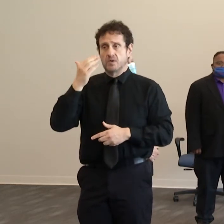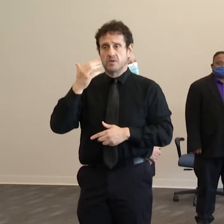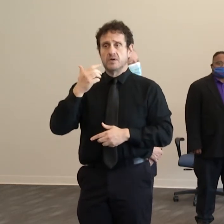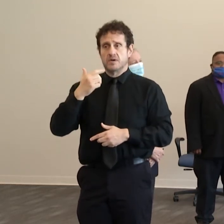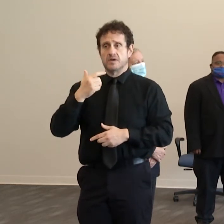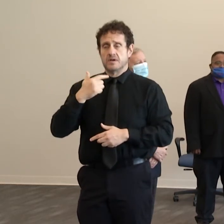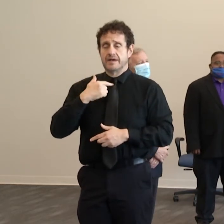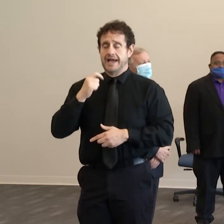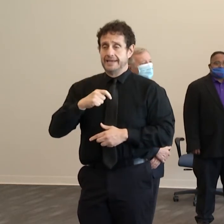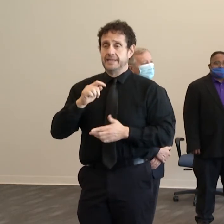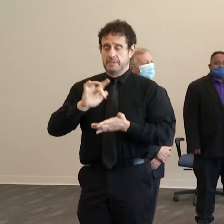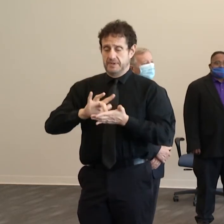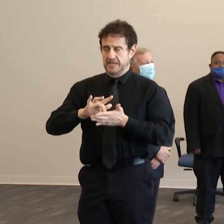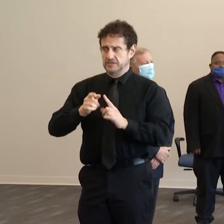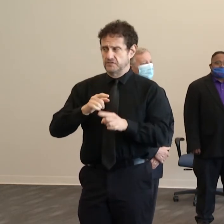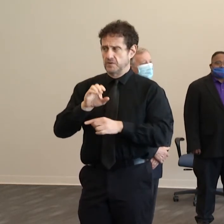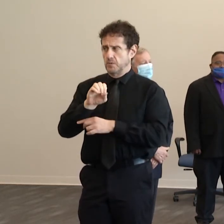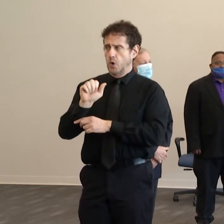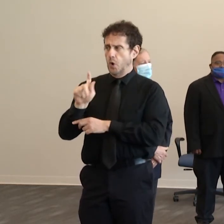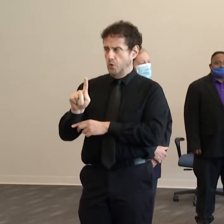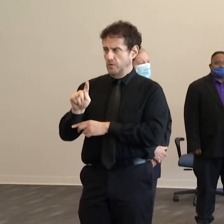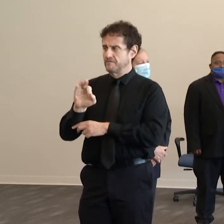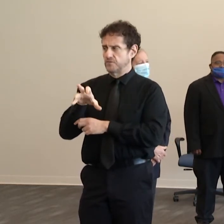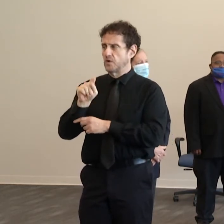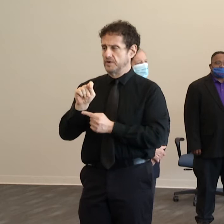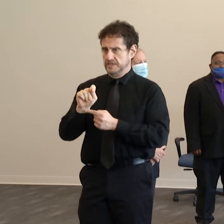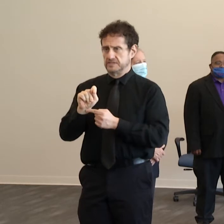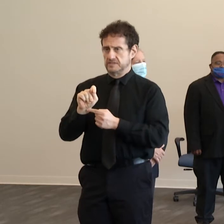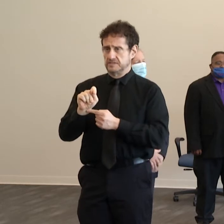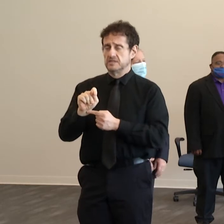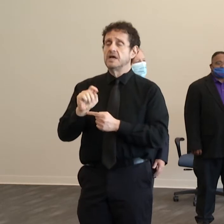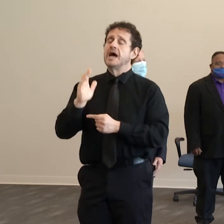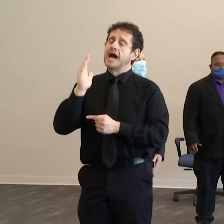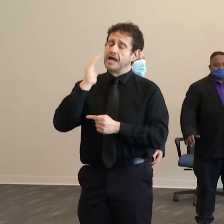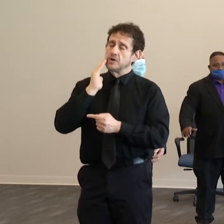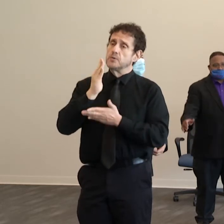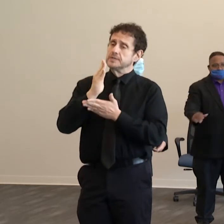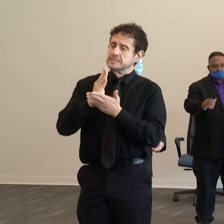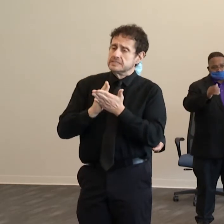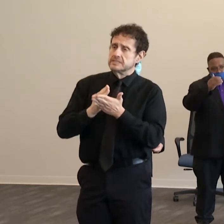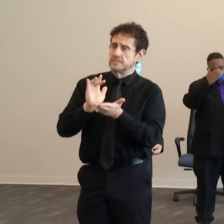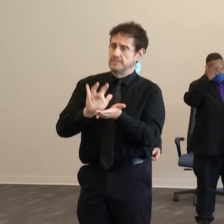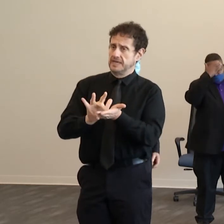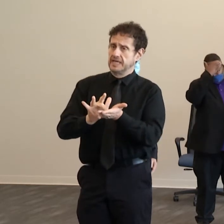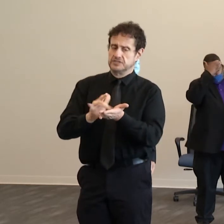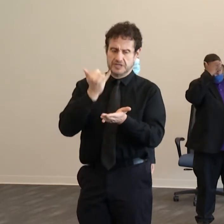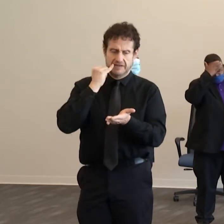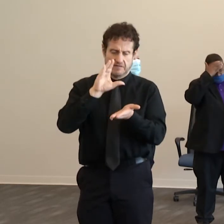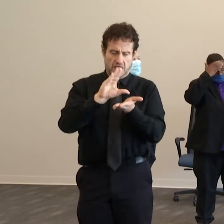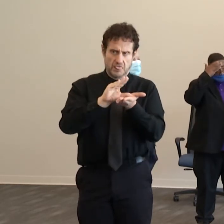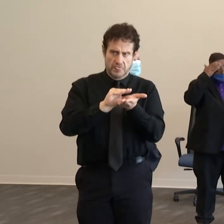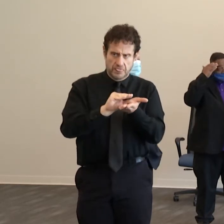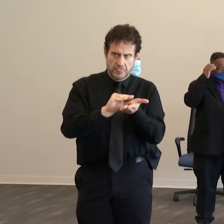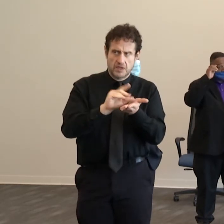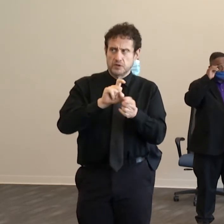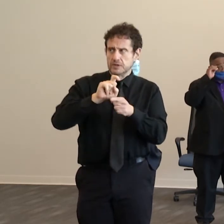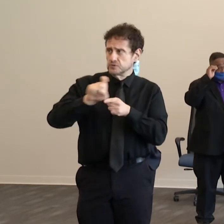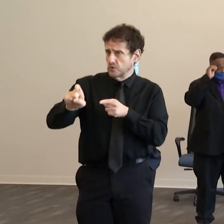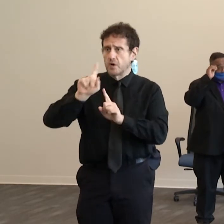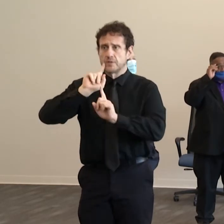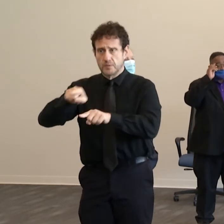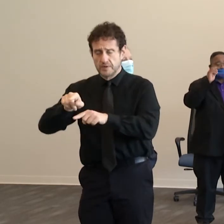from Oak Forest. So I know that a certain amount of medication, when you get low, you need to call and put it